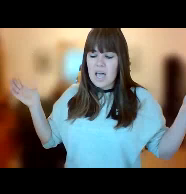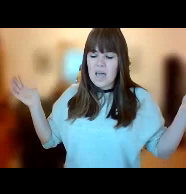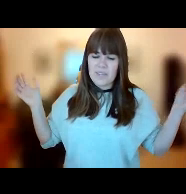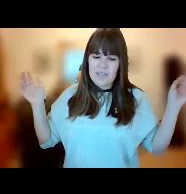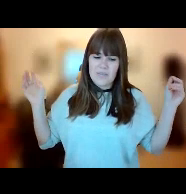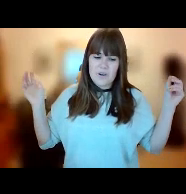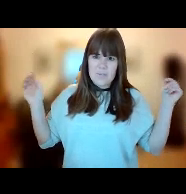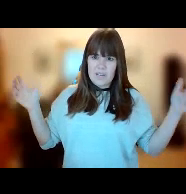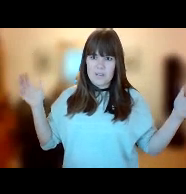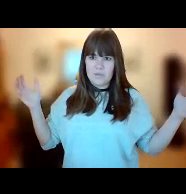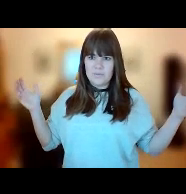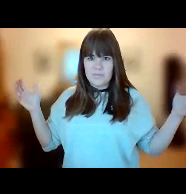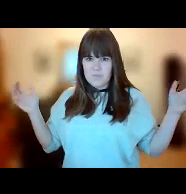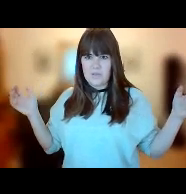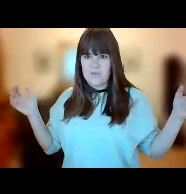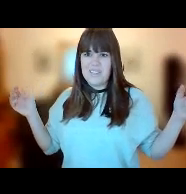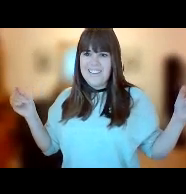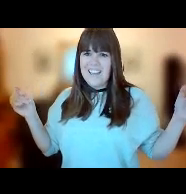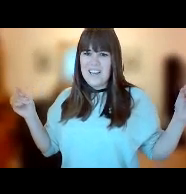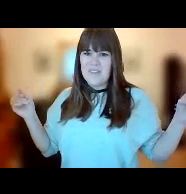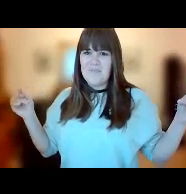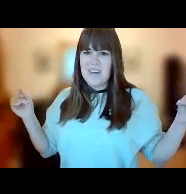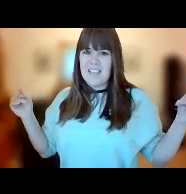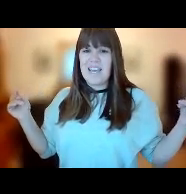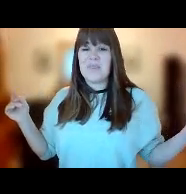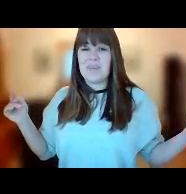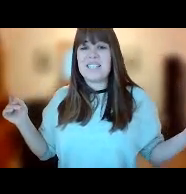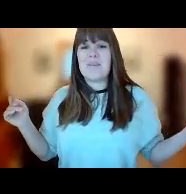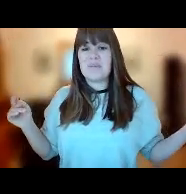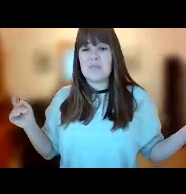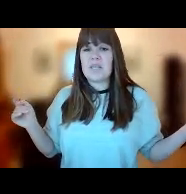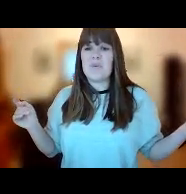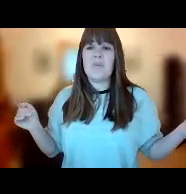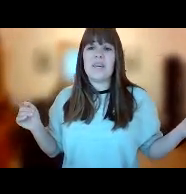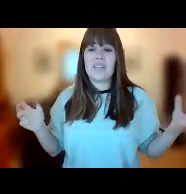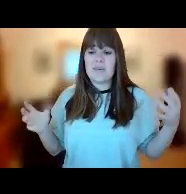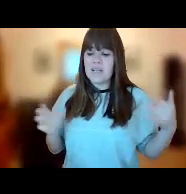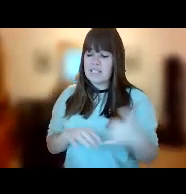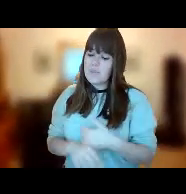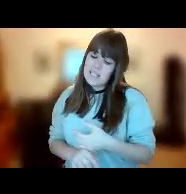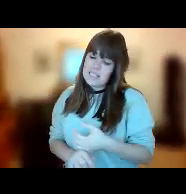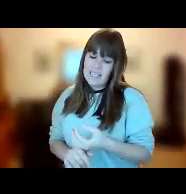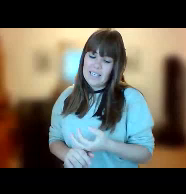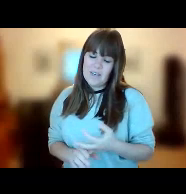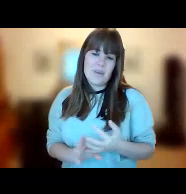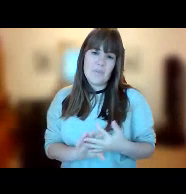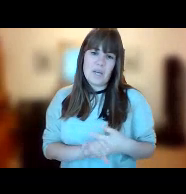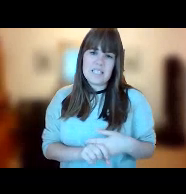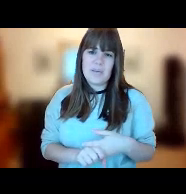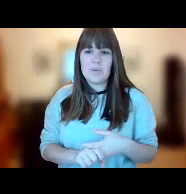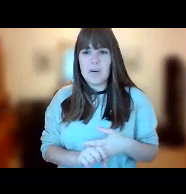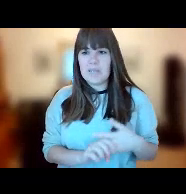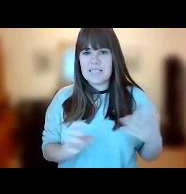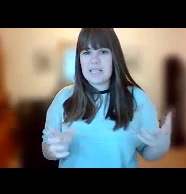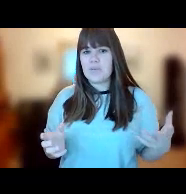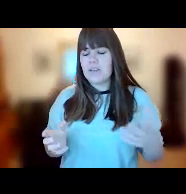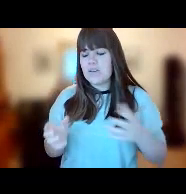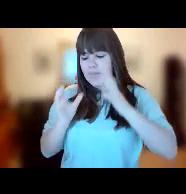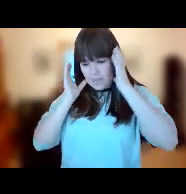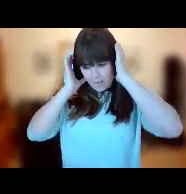country, thinking for a very medical model. And that can be the same sometimes when we're thinking about disability and ways that people